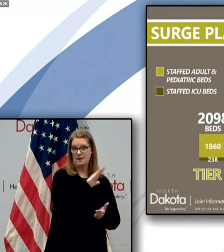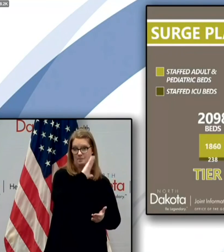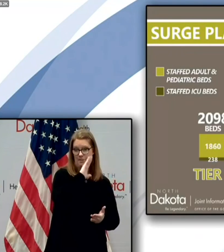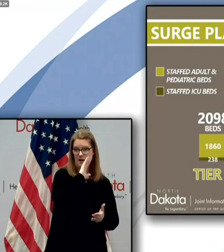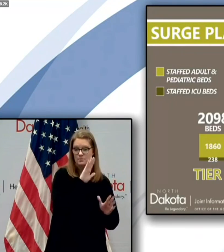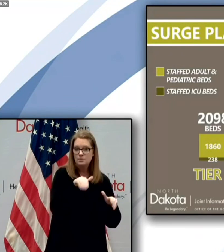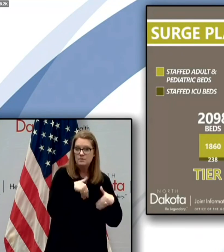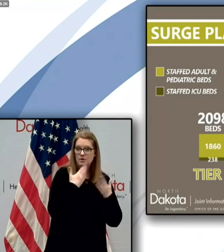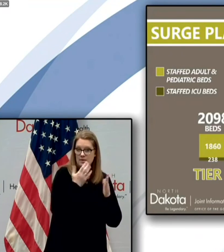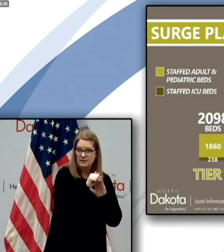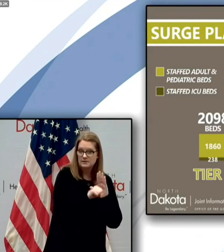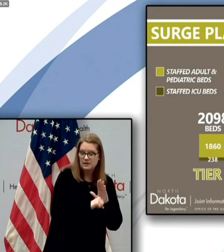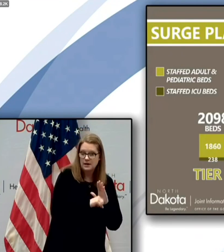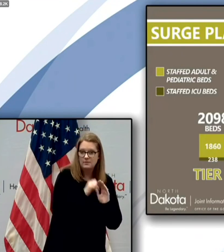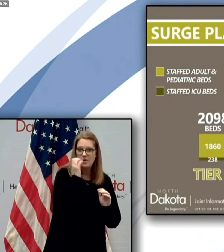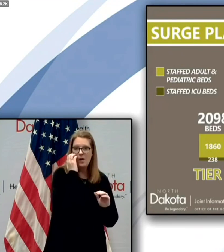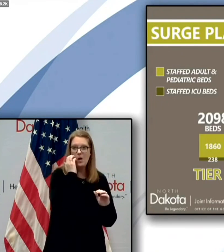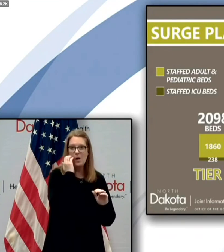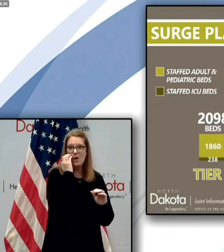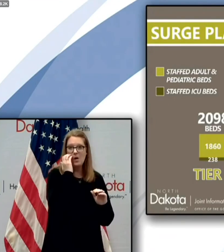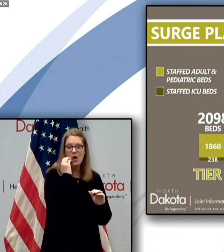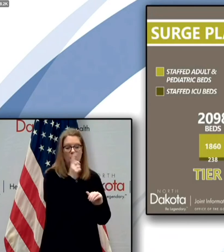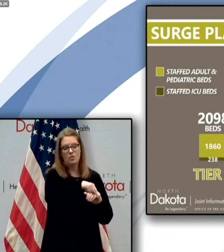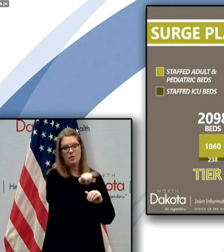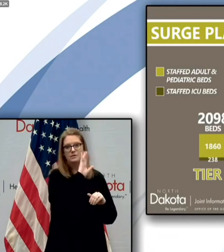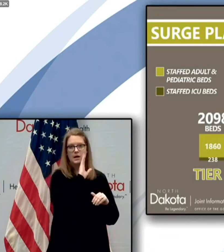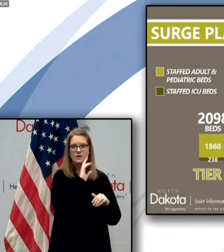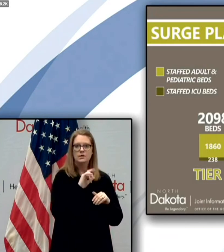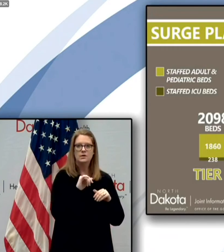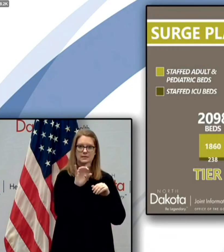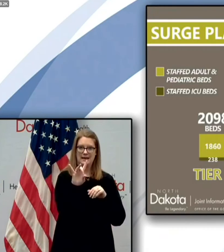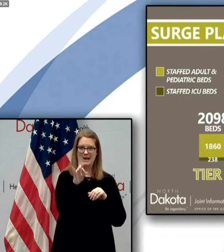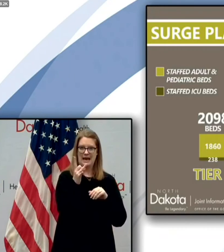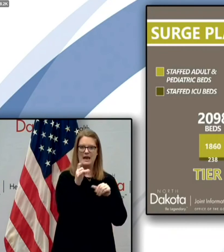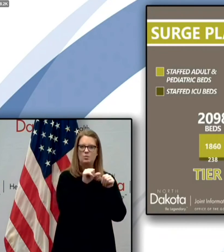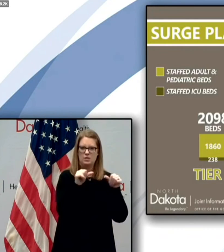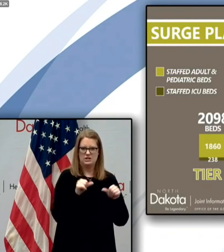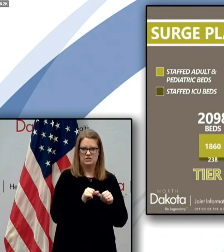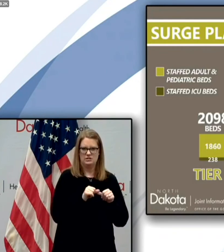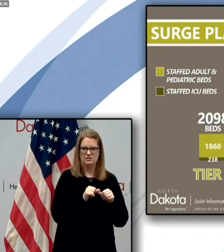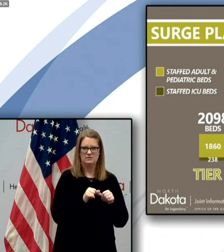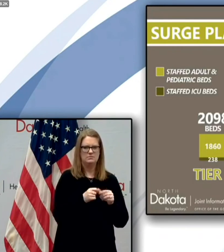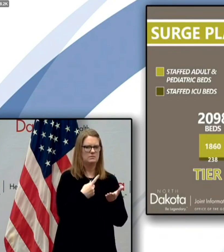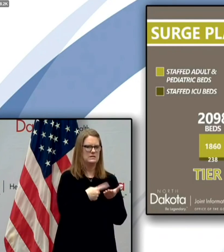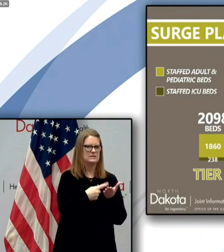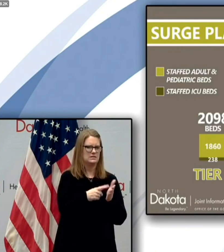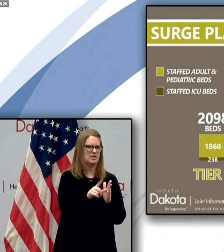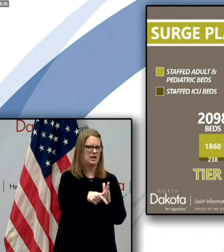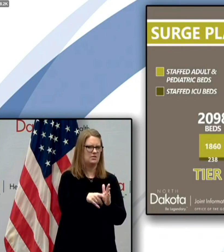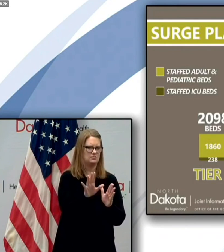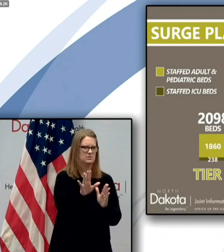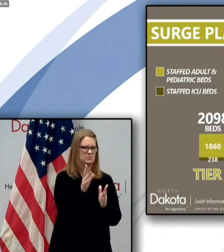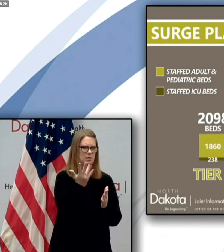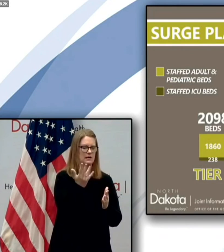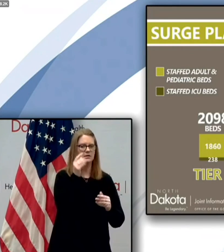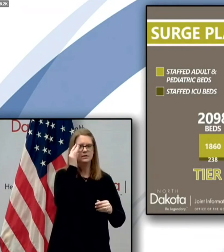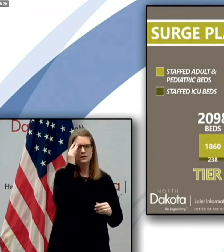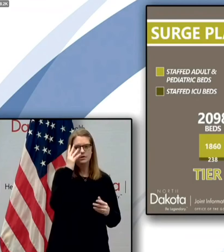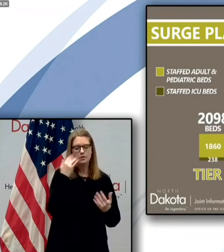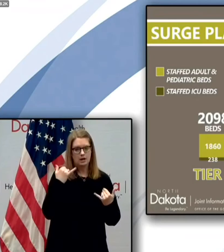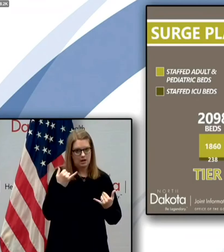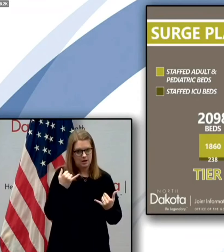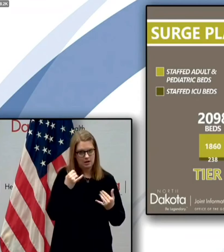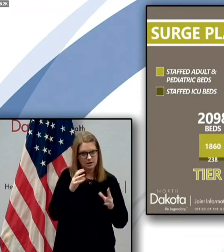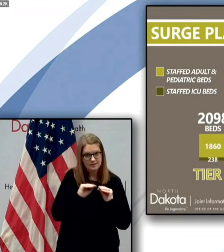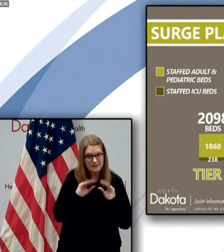from the state, and those beds would be located in 8 regions, and we'll get into that in just a little bit. But let me be clear, we